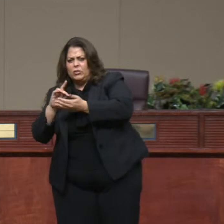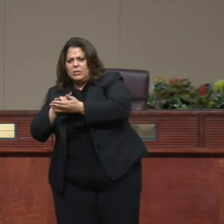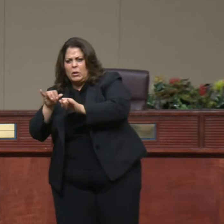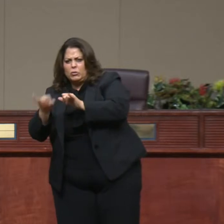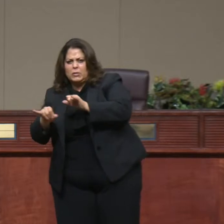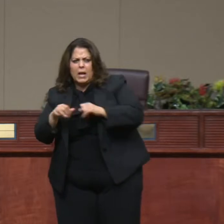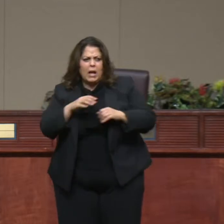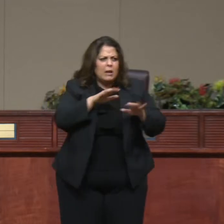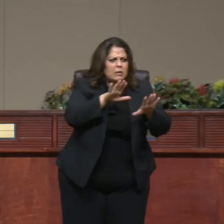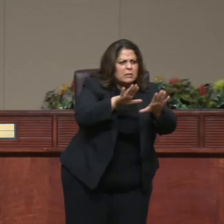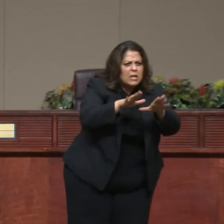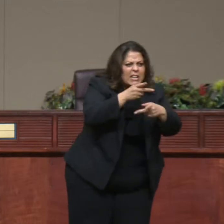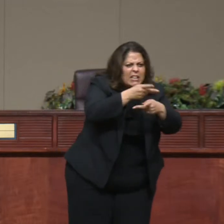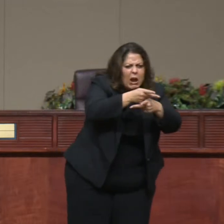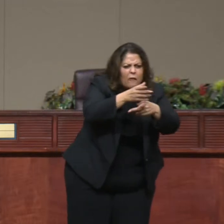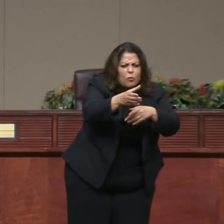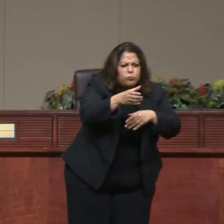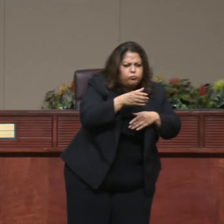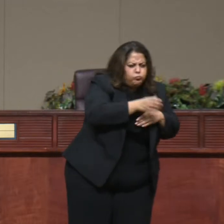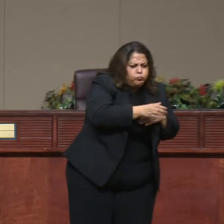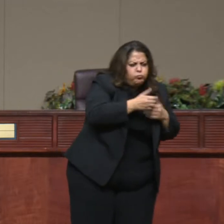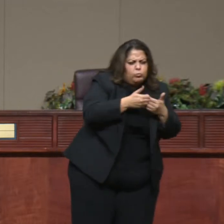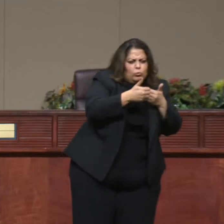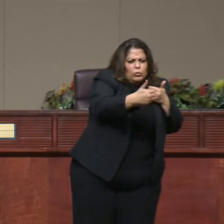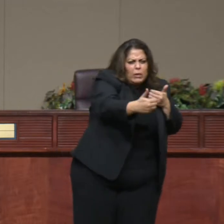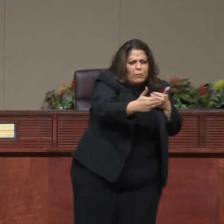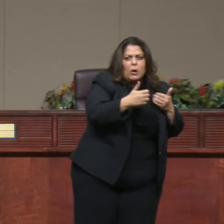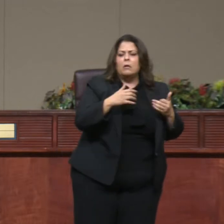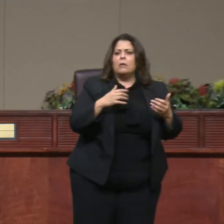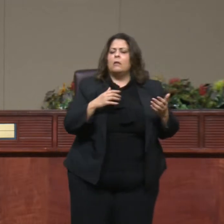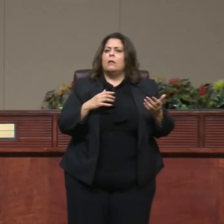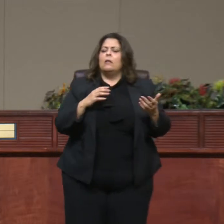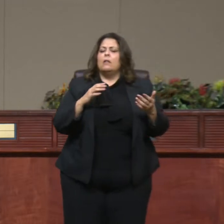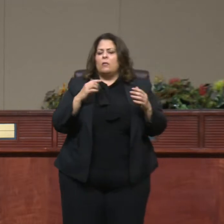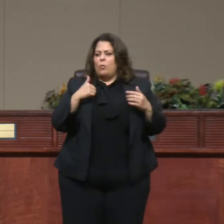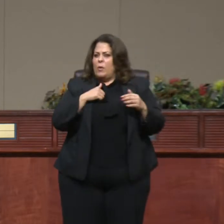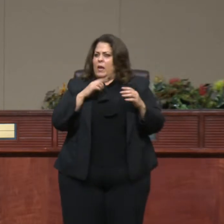factors are playing in it. And you saw we have a very comprehensive